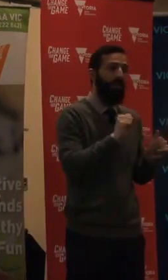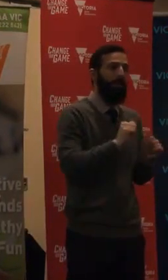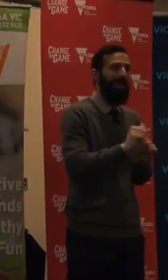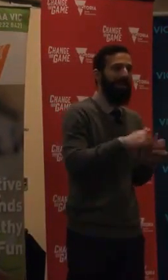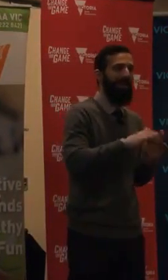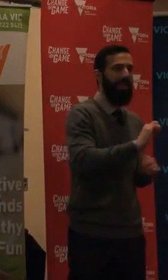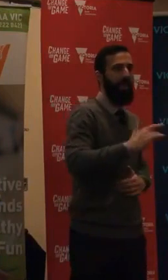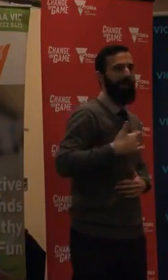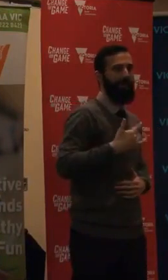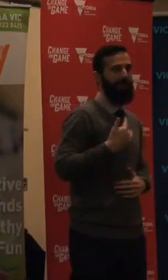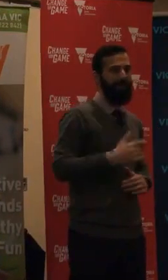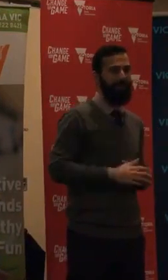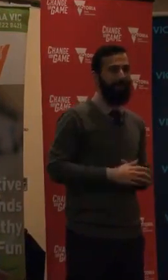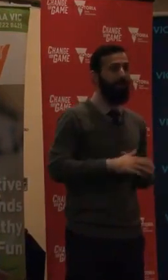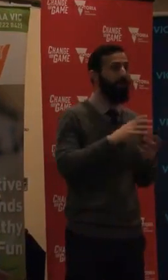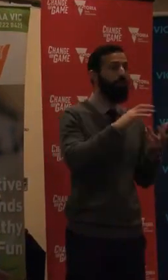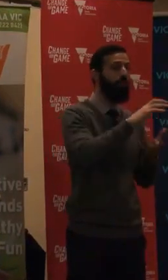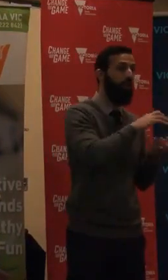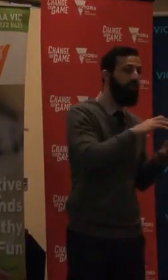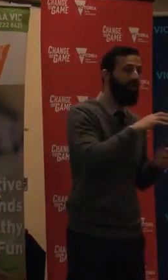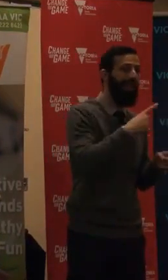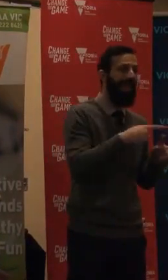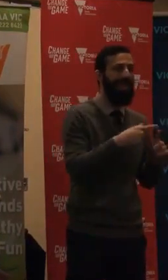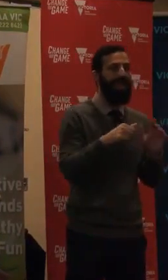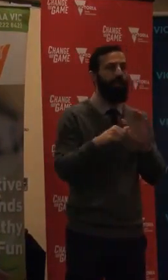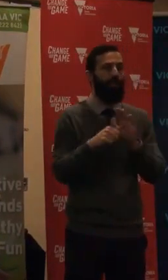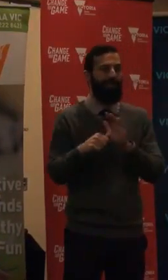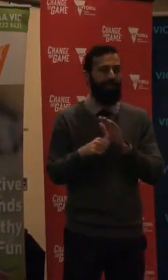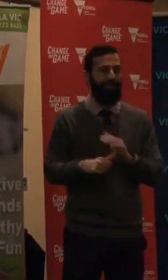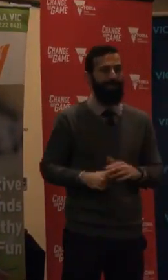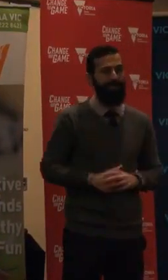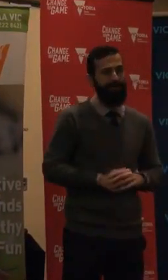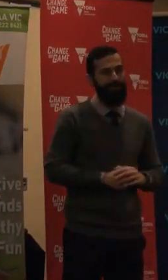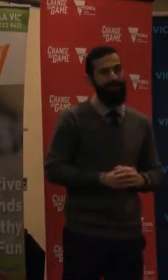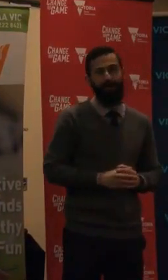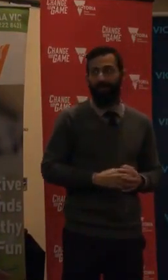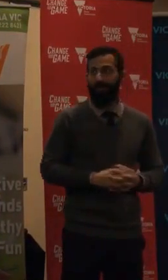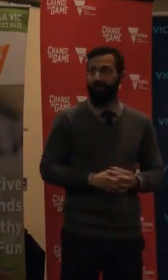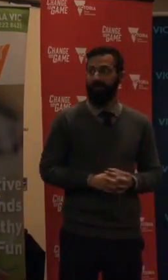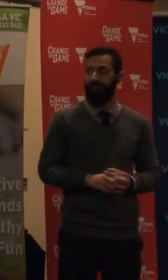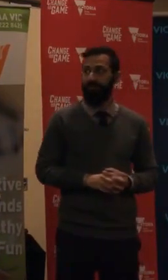lives, both socially and economically.